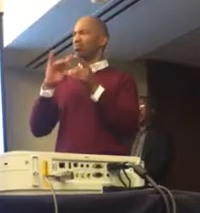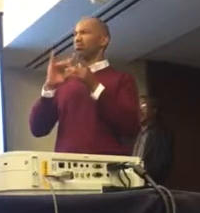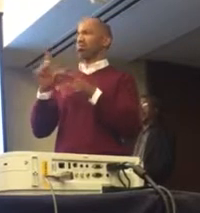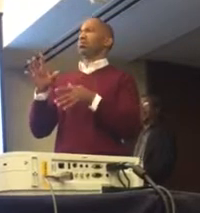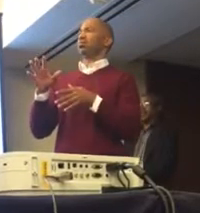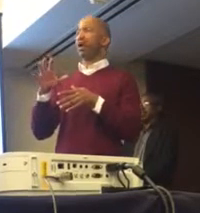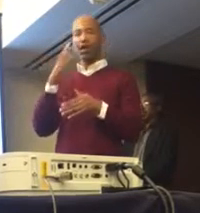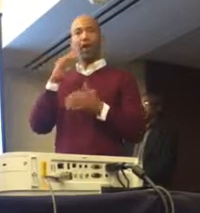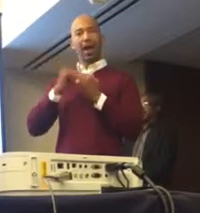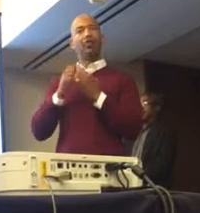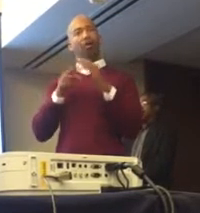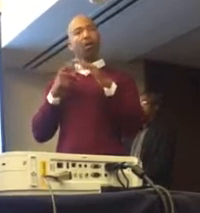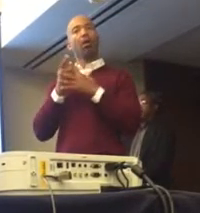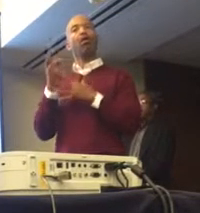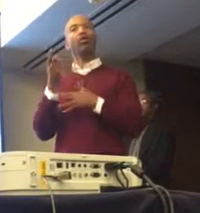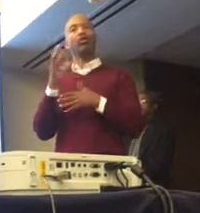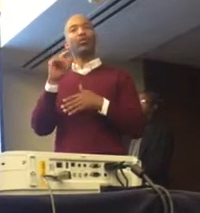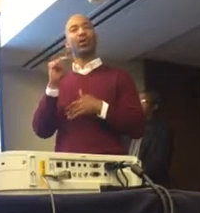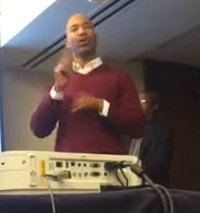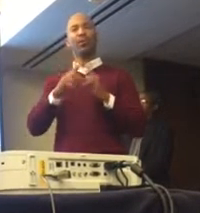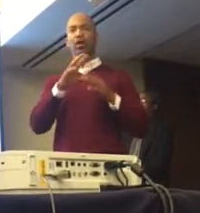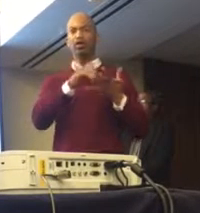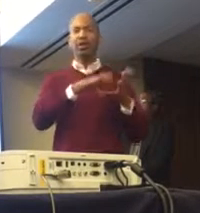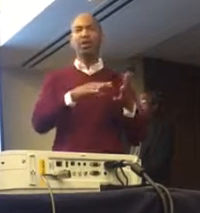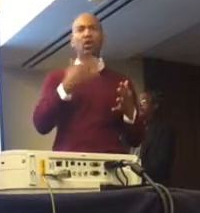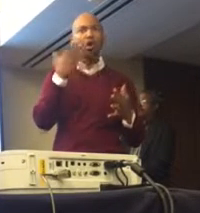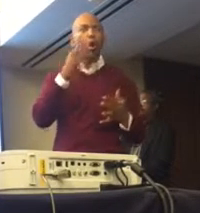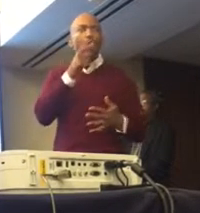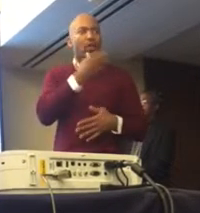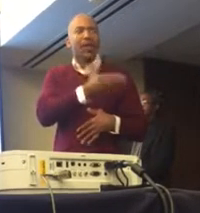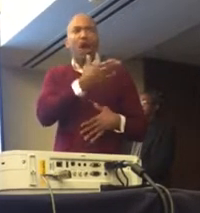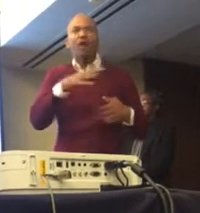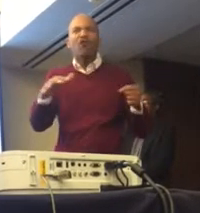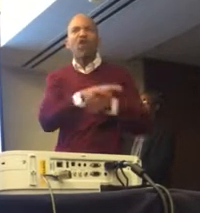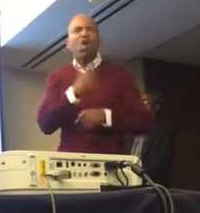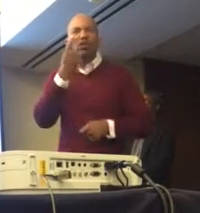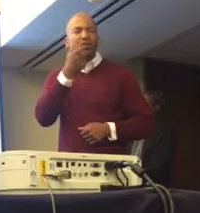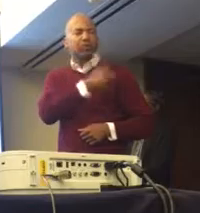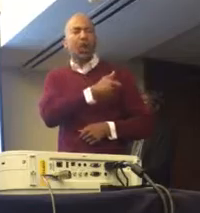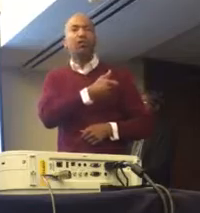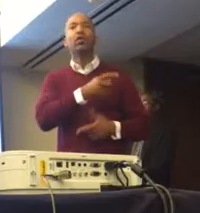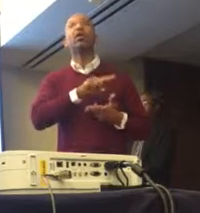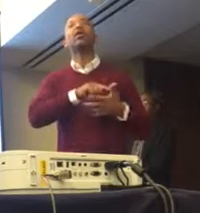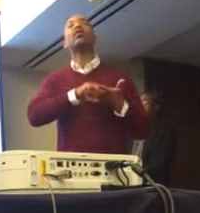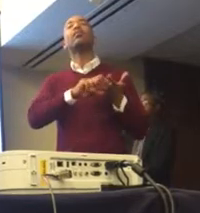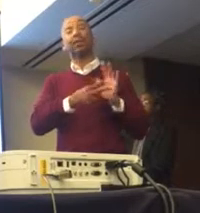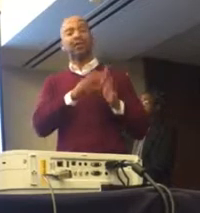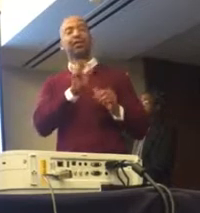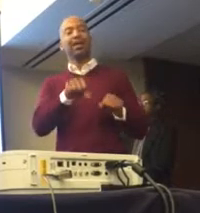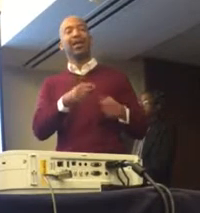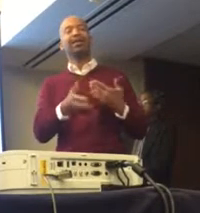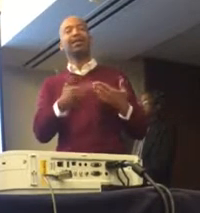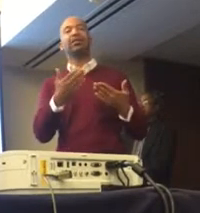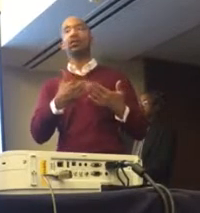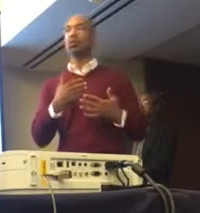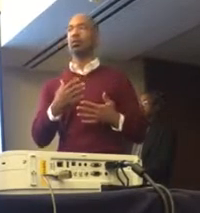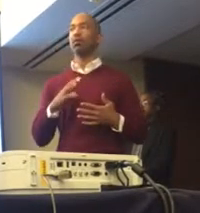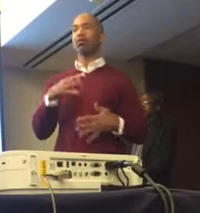who aren't quite at that level of understanding who they are fully, that could easily exclude them from further participation in